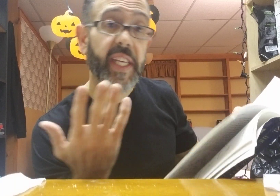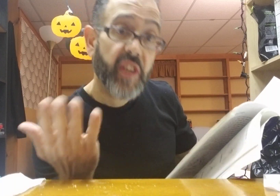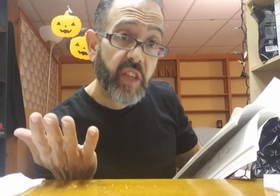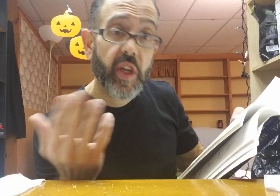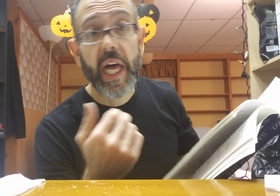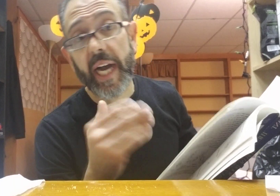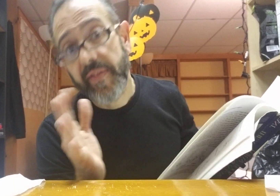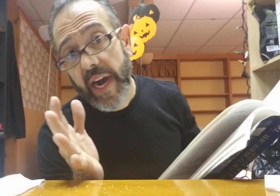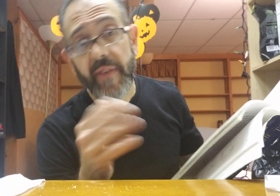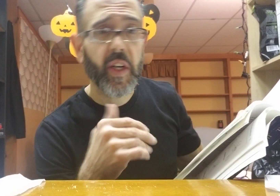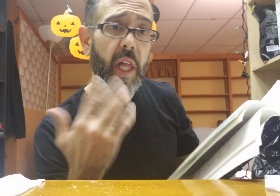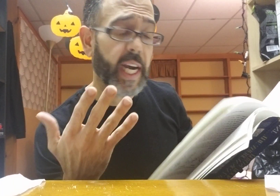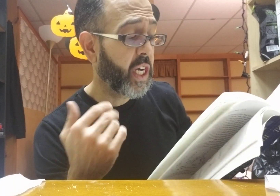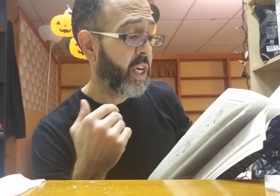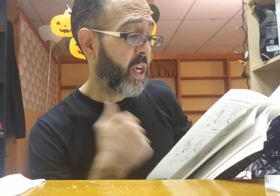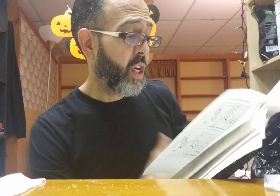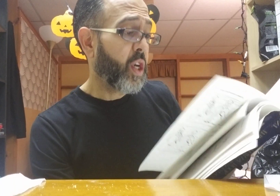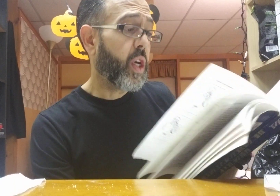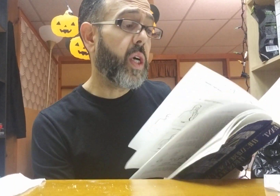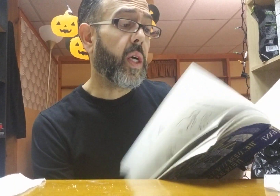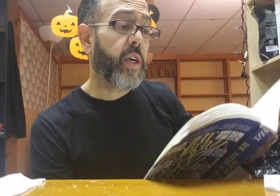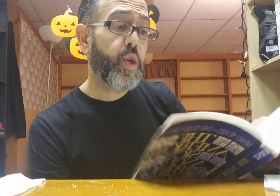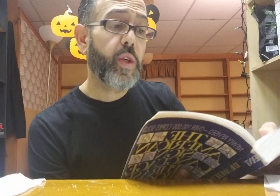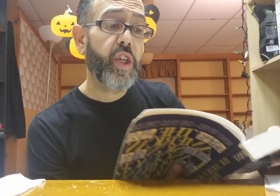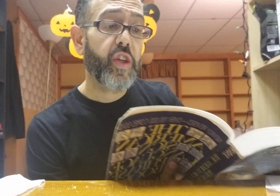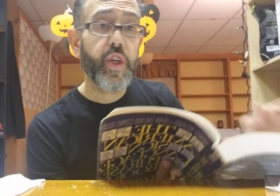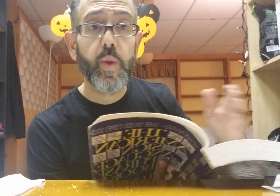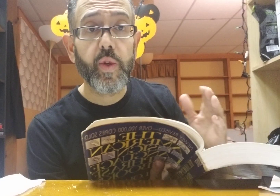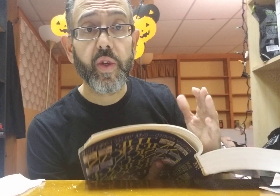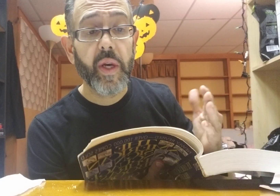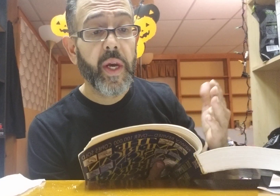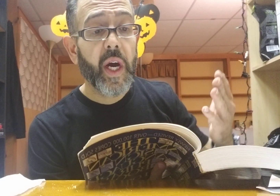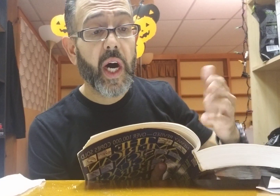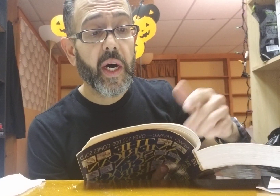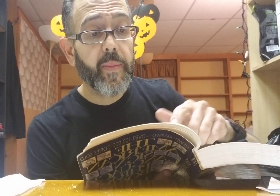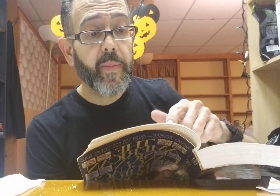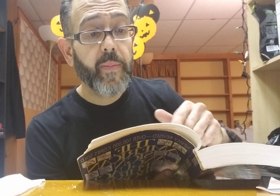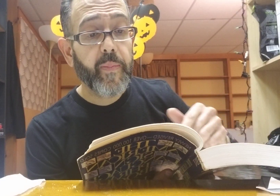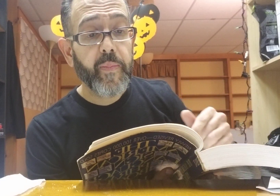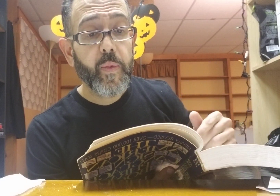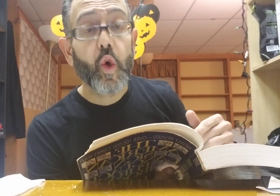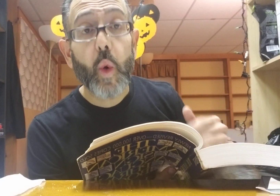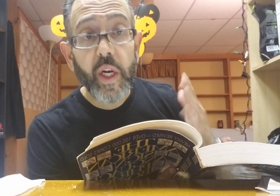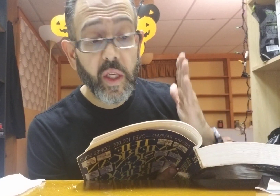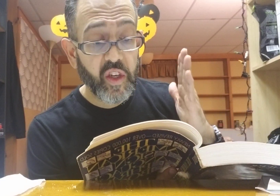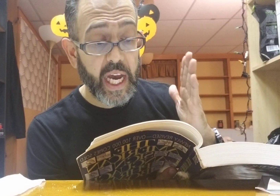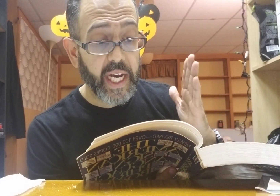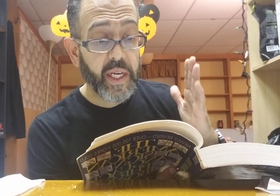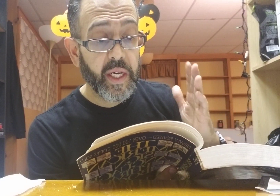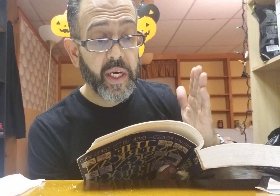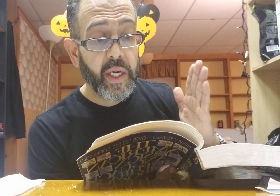6 o'clock, 5 o'clock, you will just use the will sign,